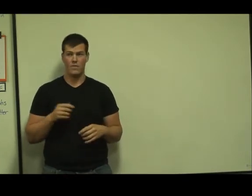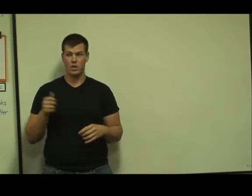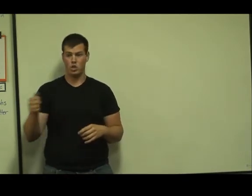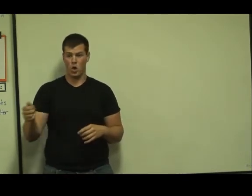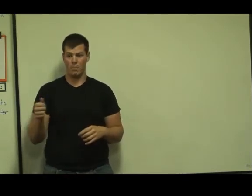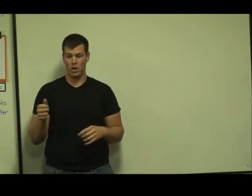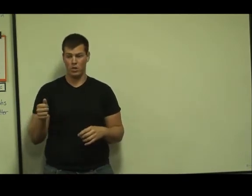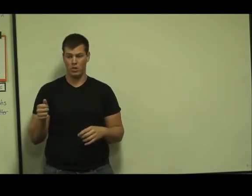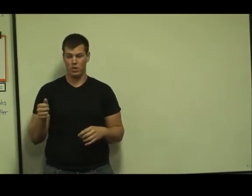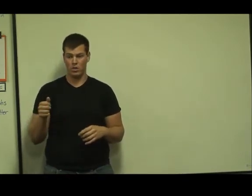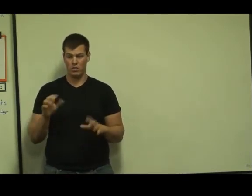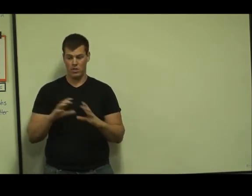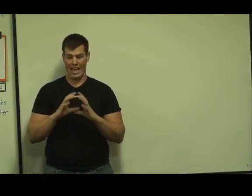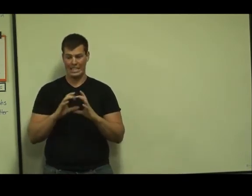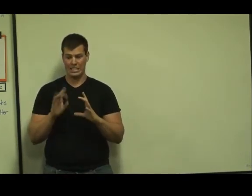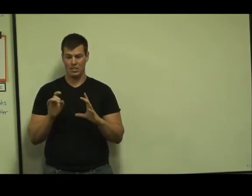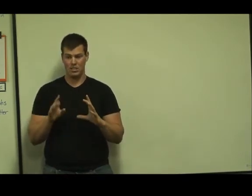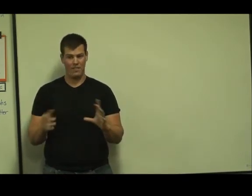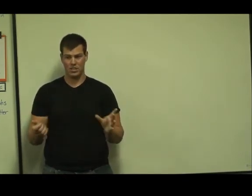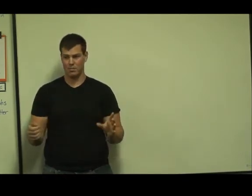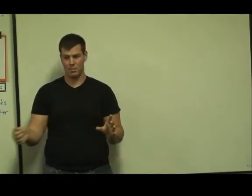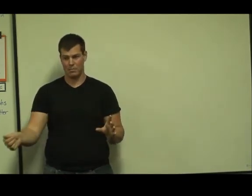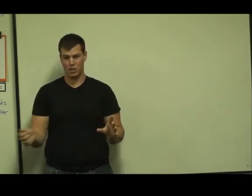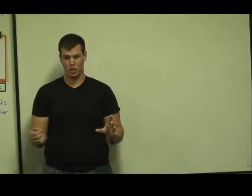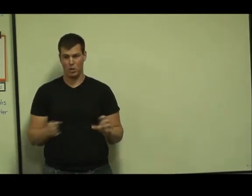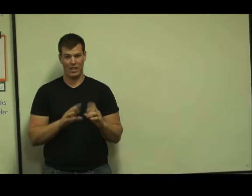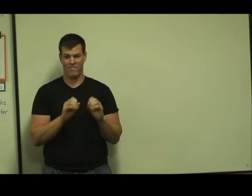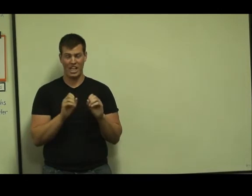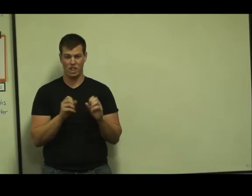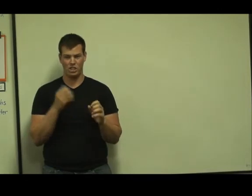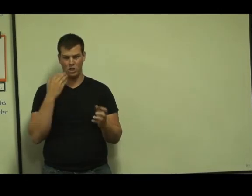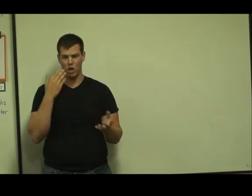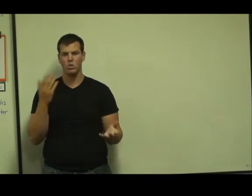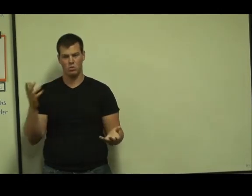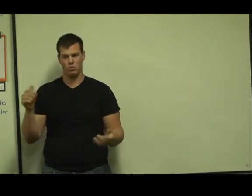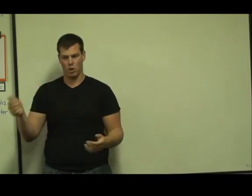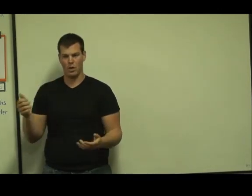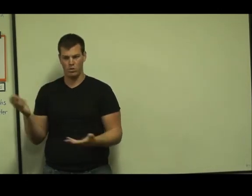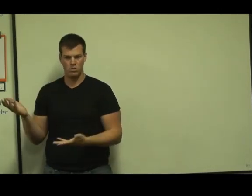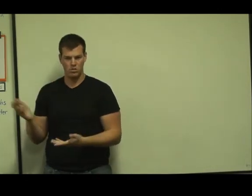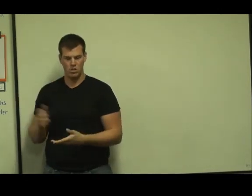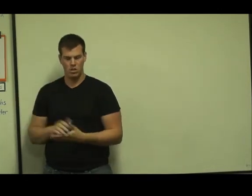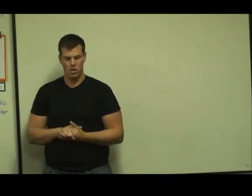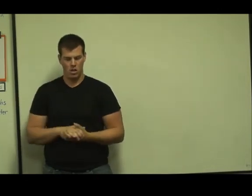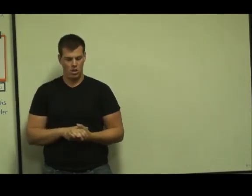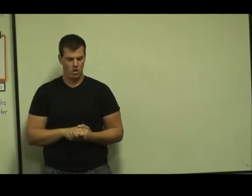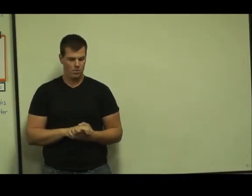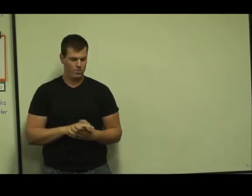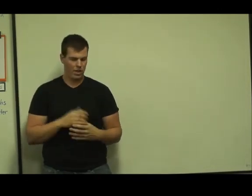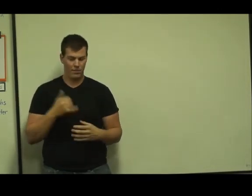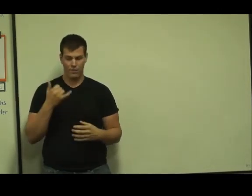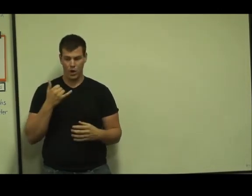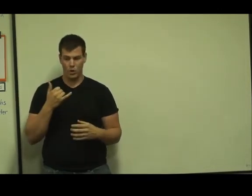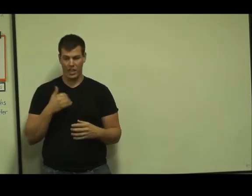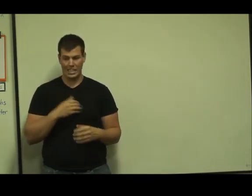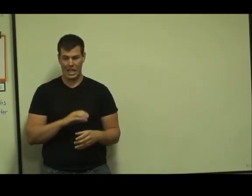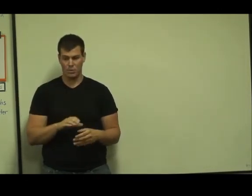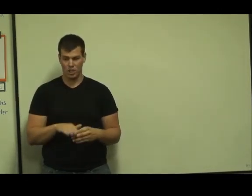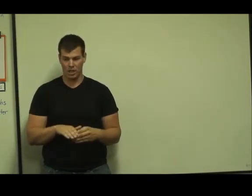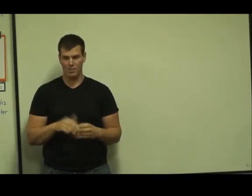a doorbell, like every time somebody puts your doorbell message, or doorbell. You have the phone that has captured on it.